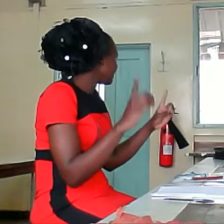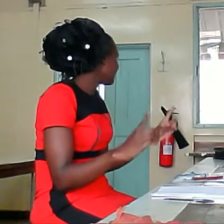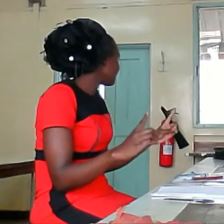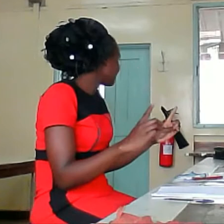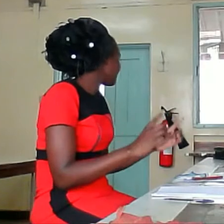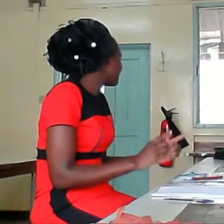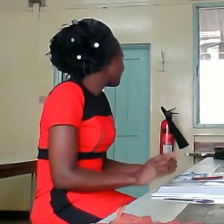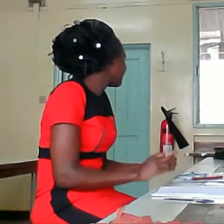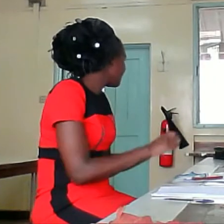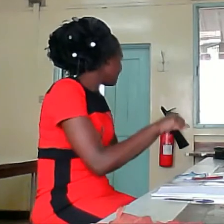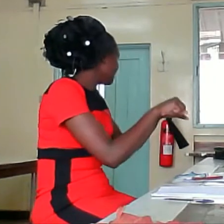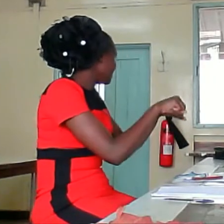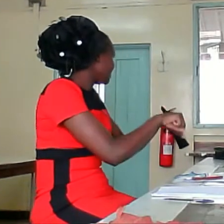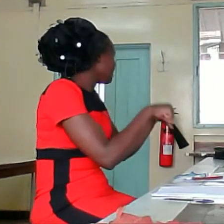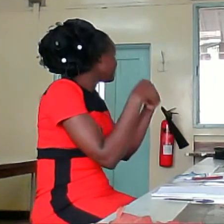distance.